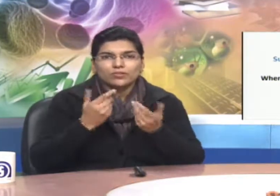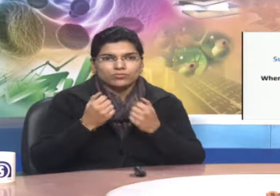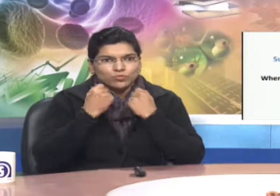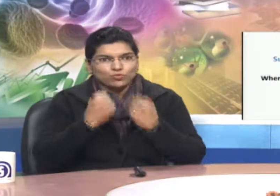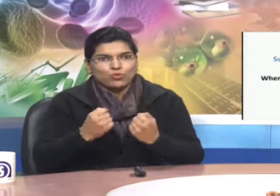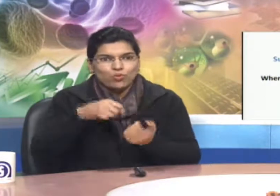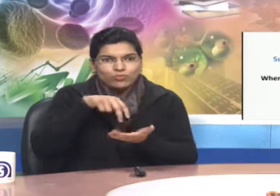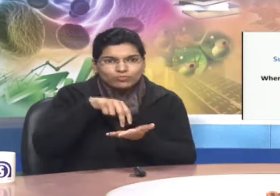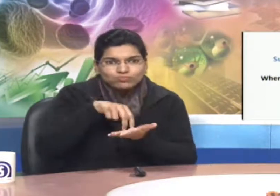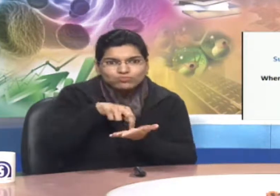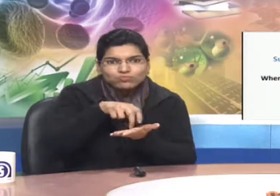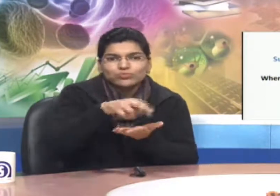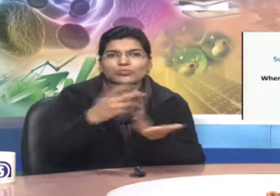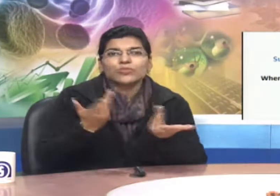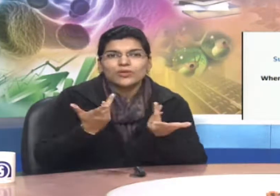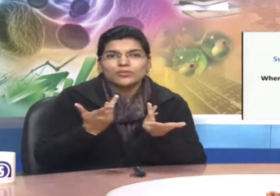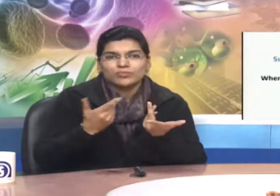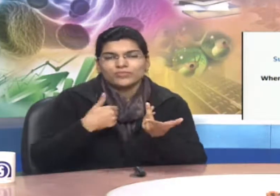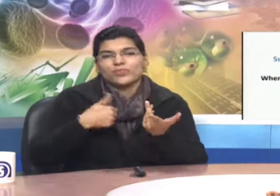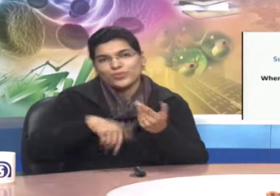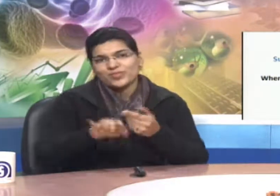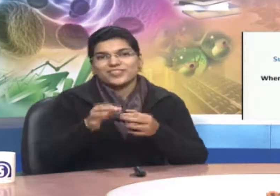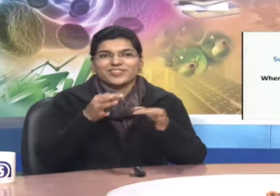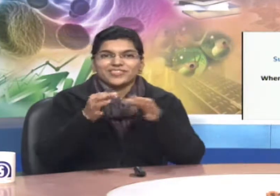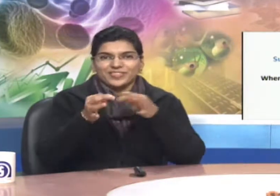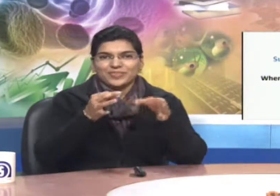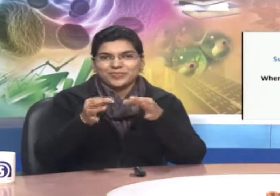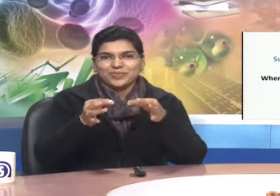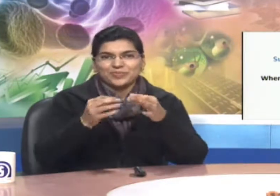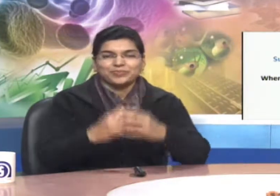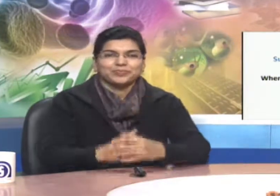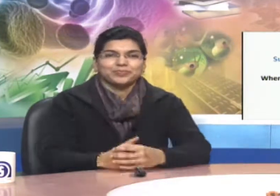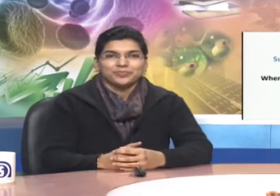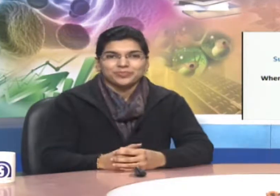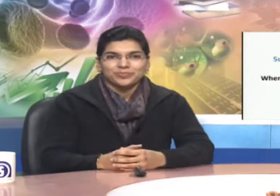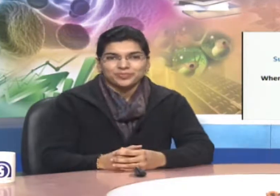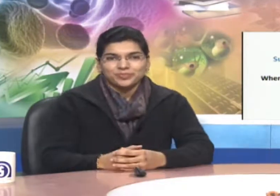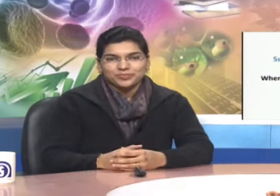Where is our mind without the fear? Where is it?